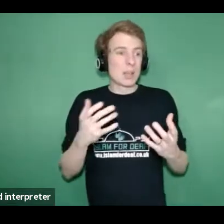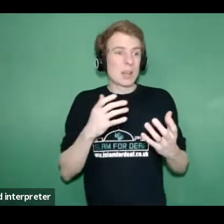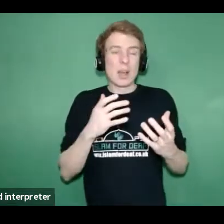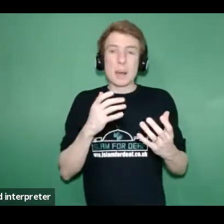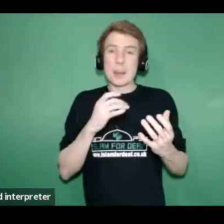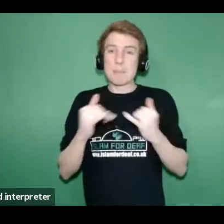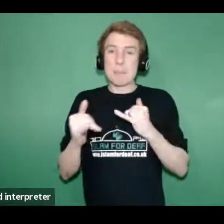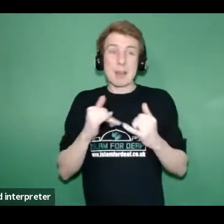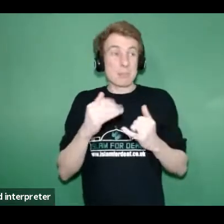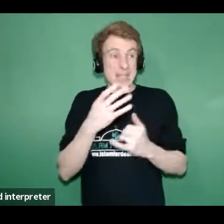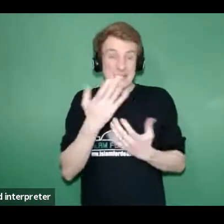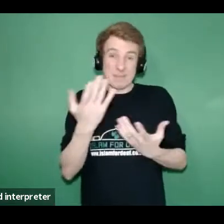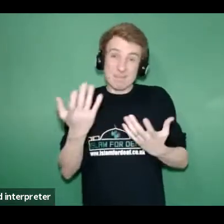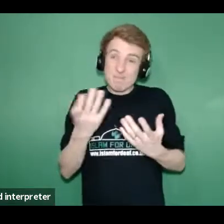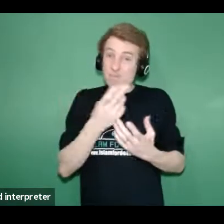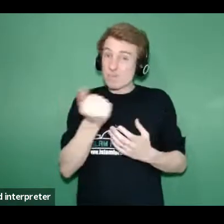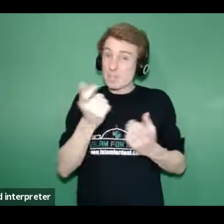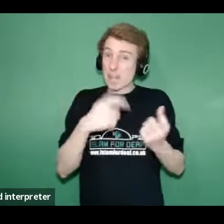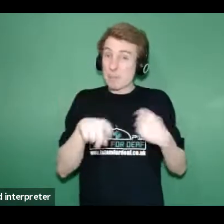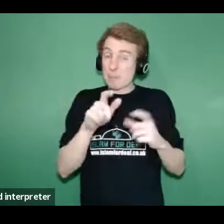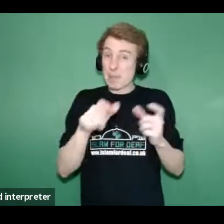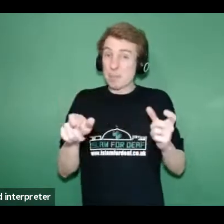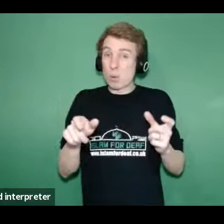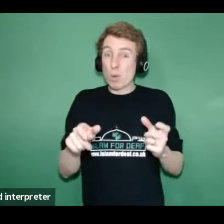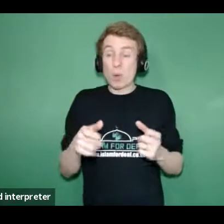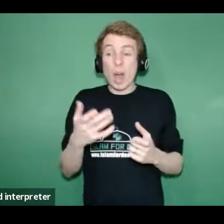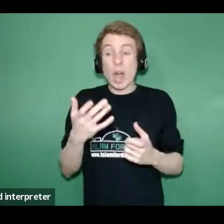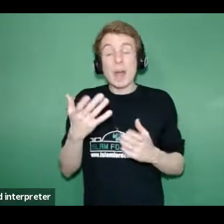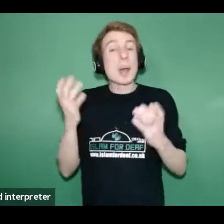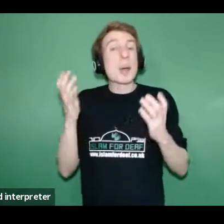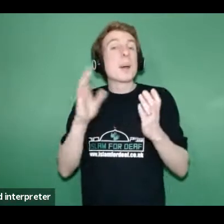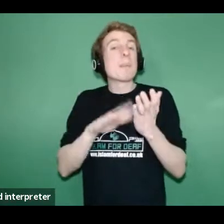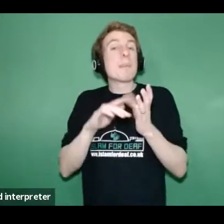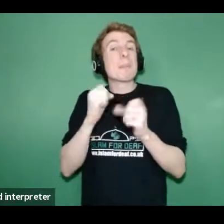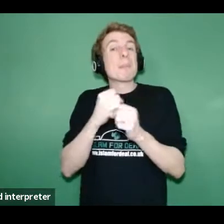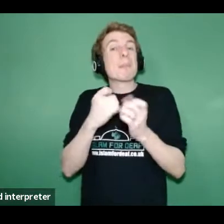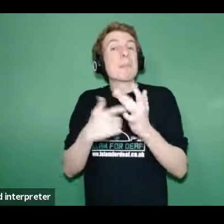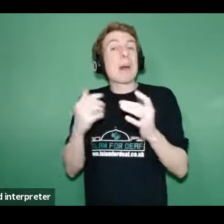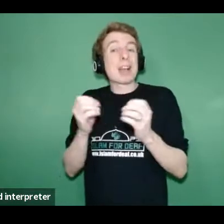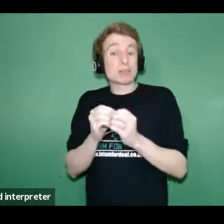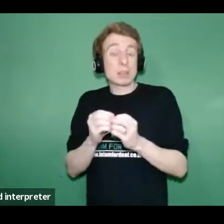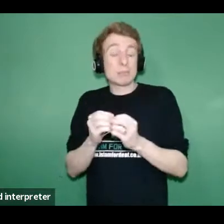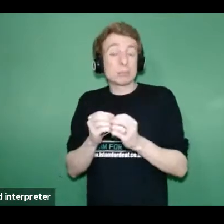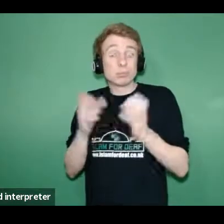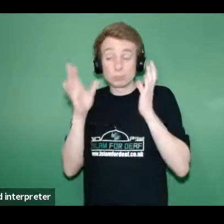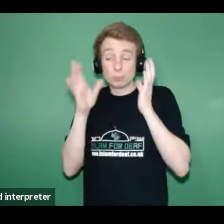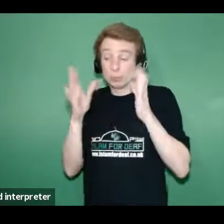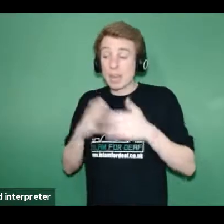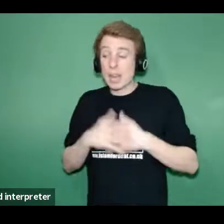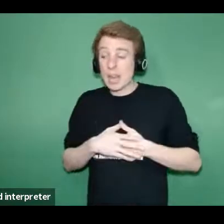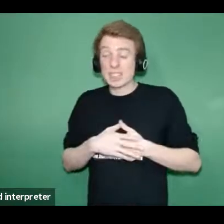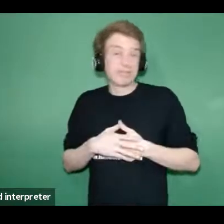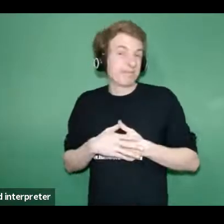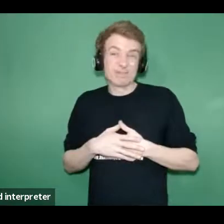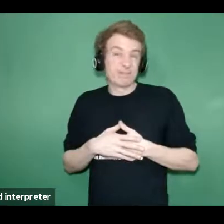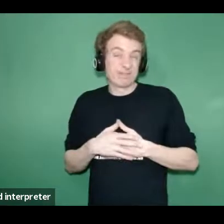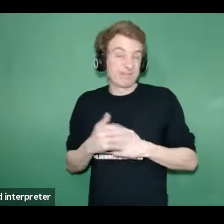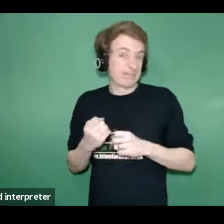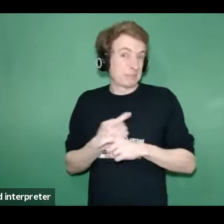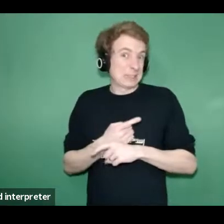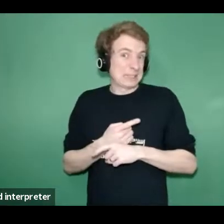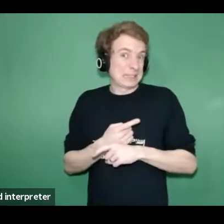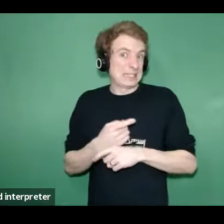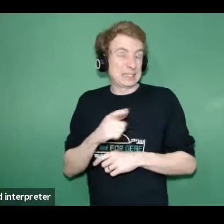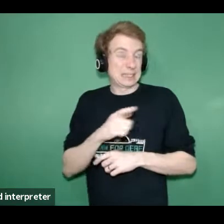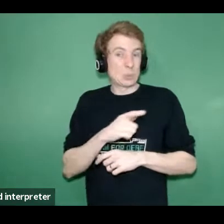people are negligent as relates to the Maghrib prayer. And they, due to the food and their desire for food, they will